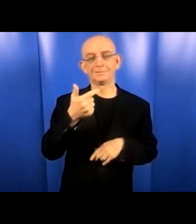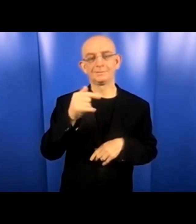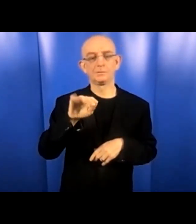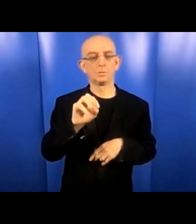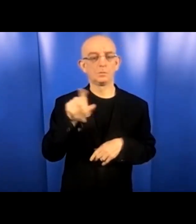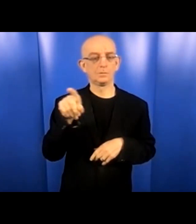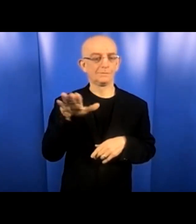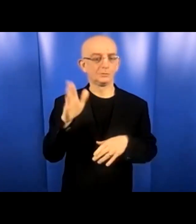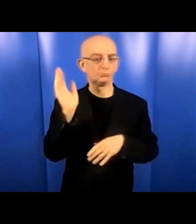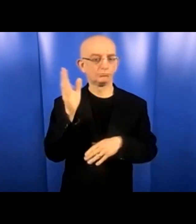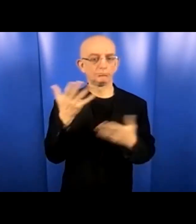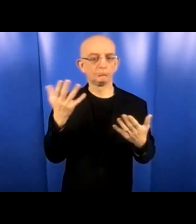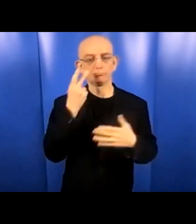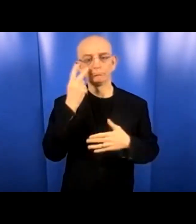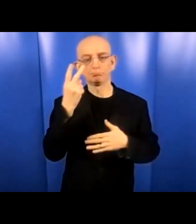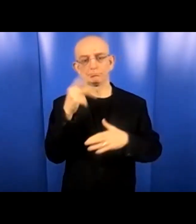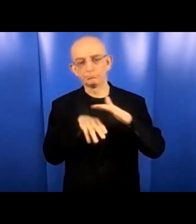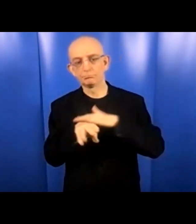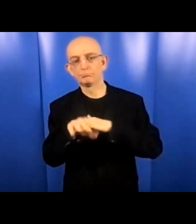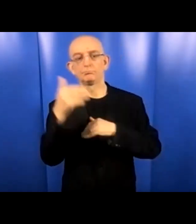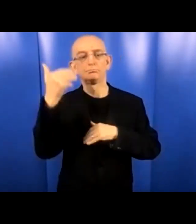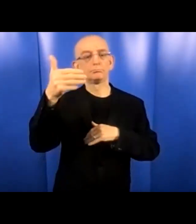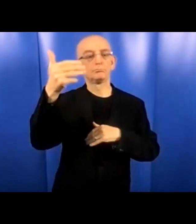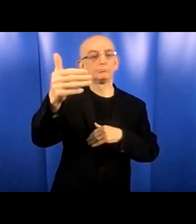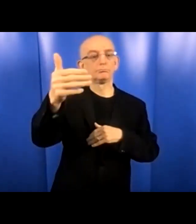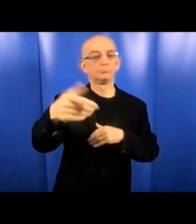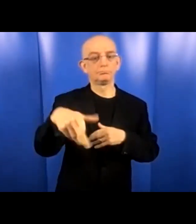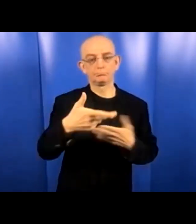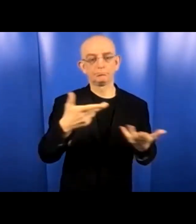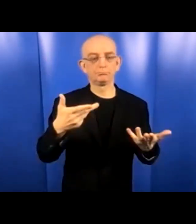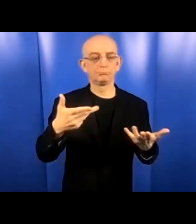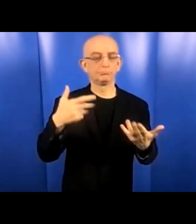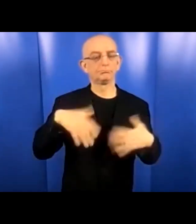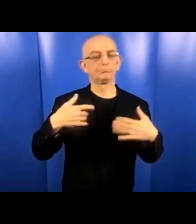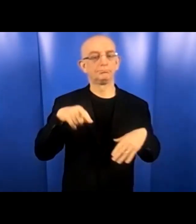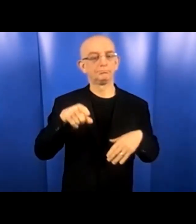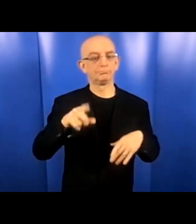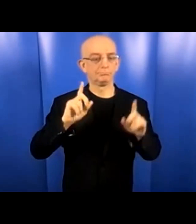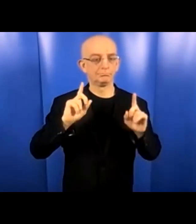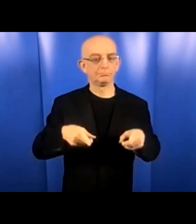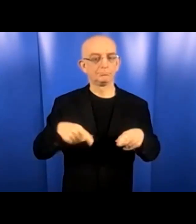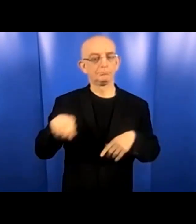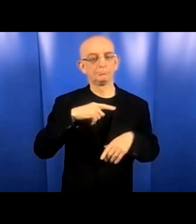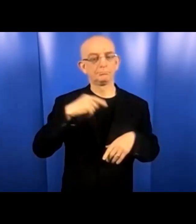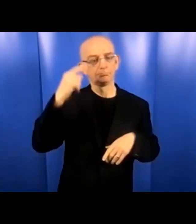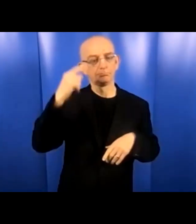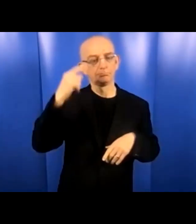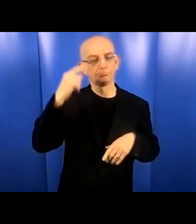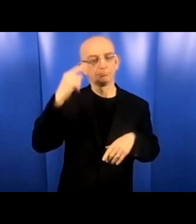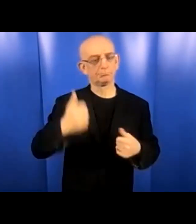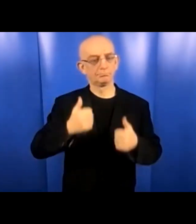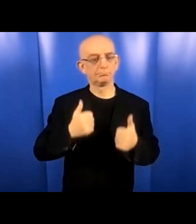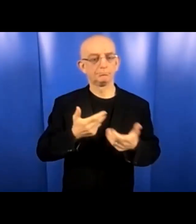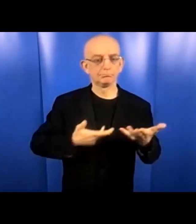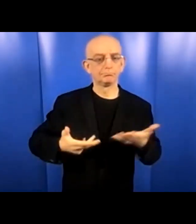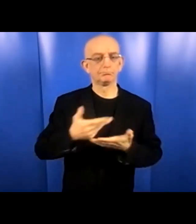future, you know, really does require an awful lot of wisdom in order to redress